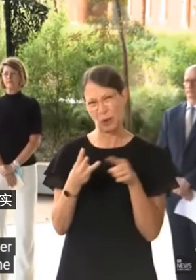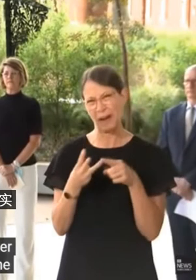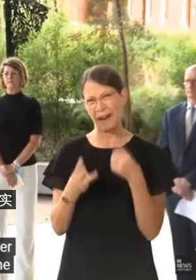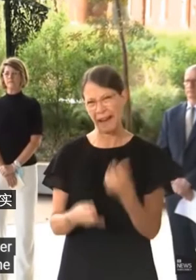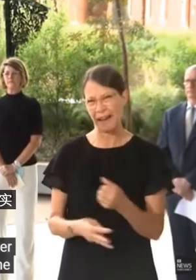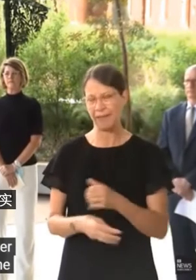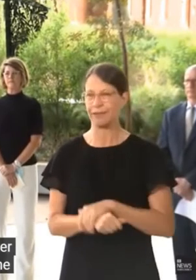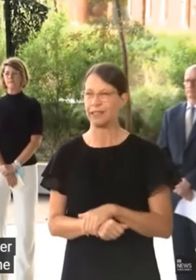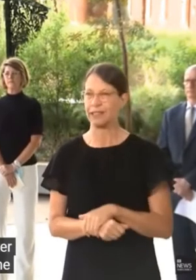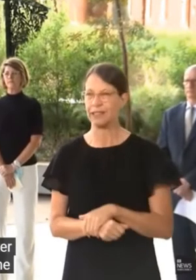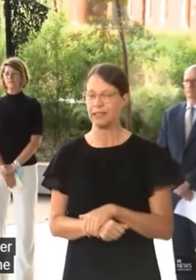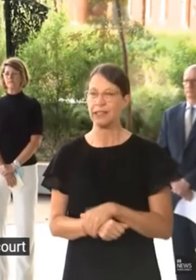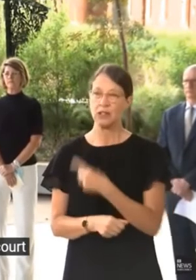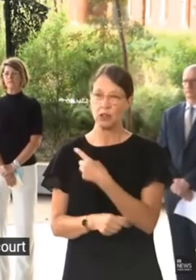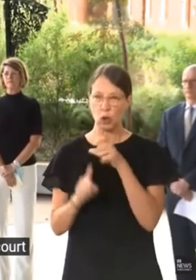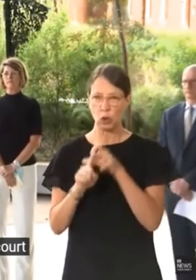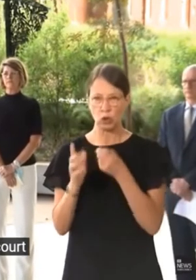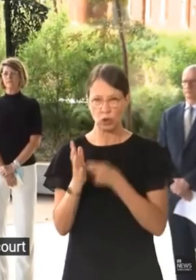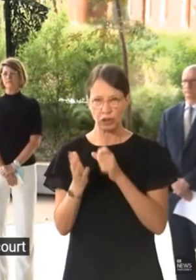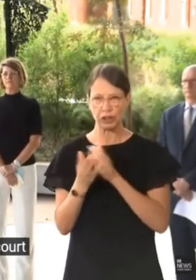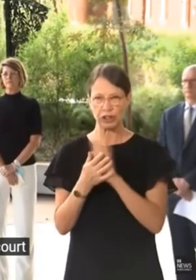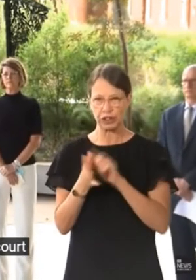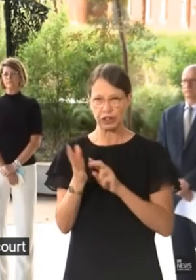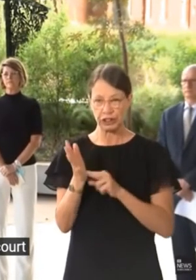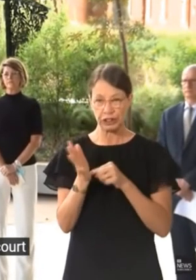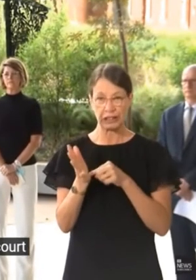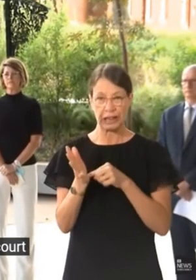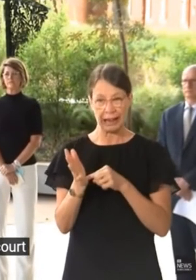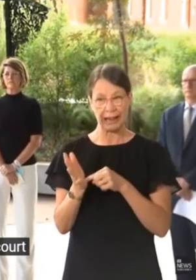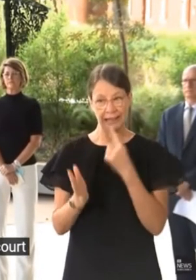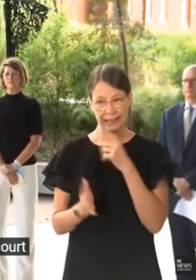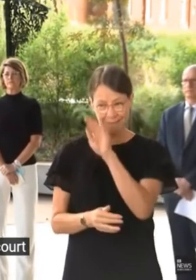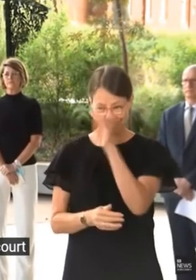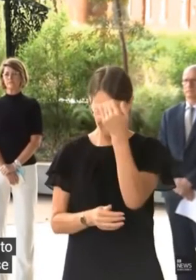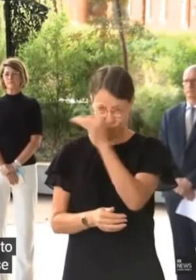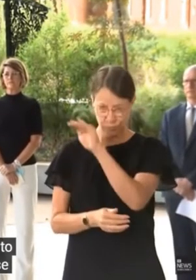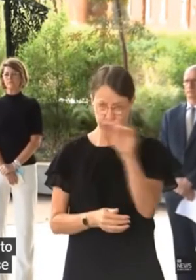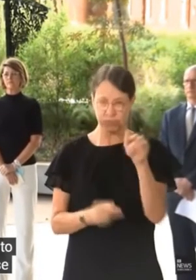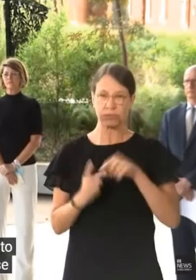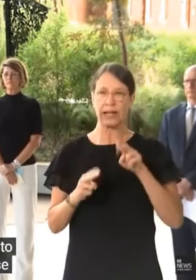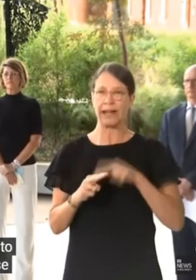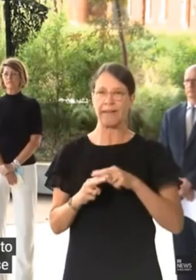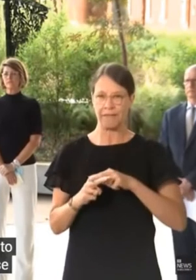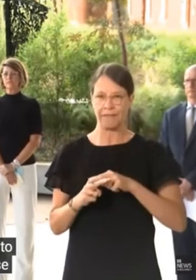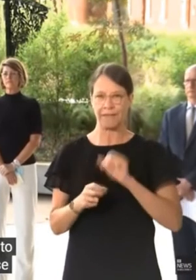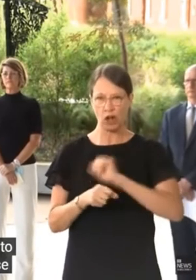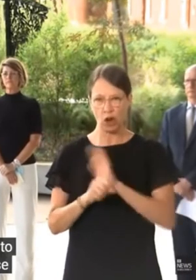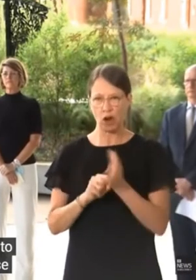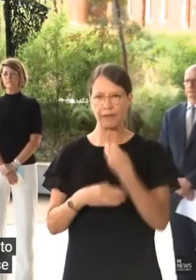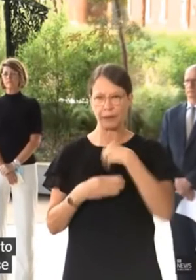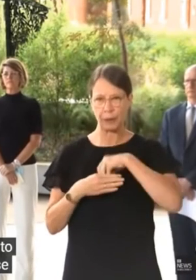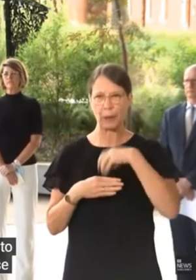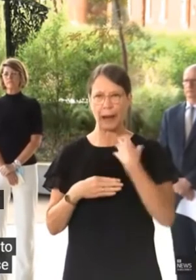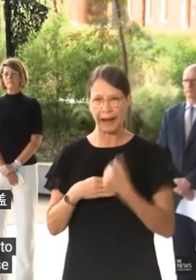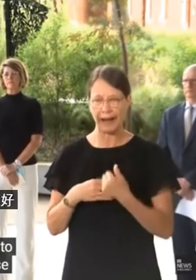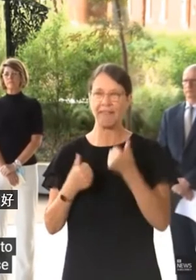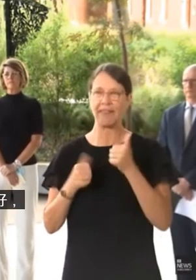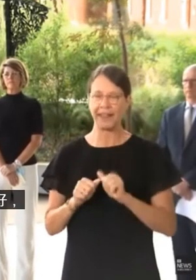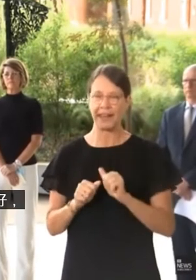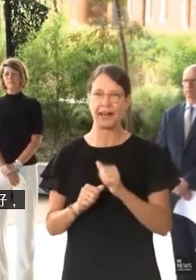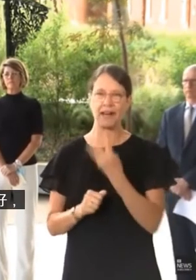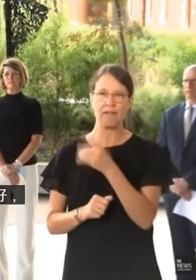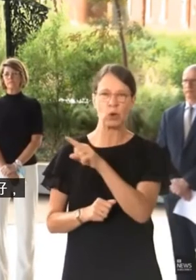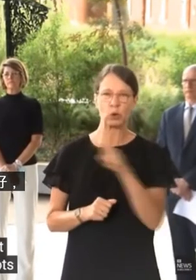caught COVID can go and get their shot, their booster, 4 to 6 weeks later. But of course, if you haven't